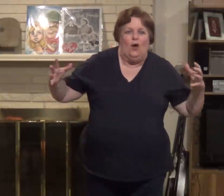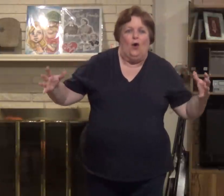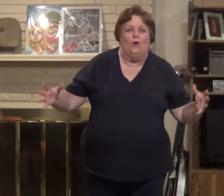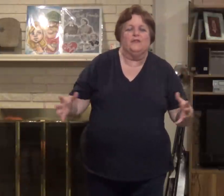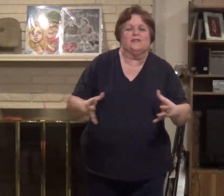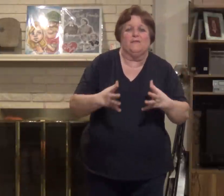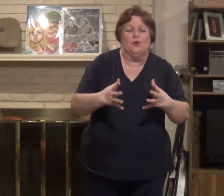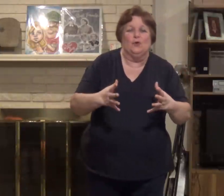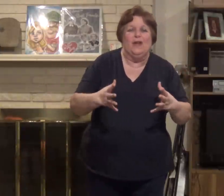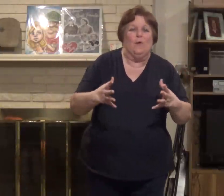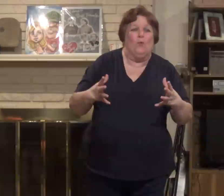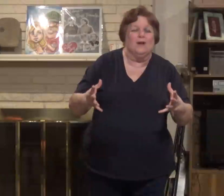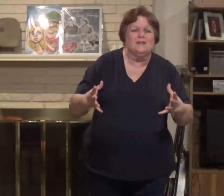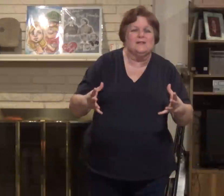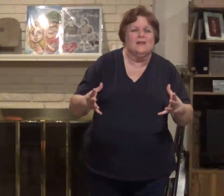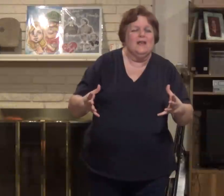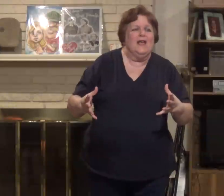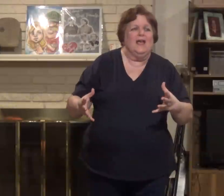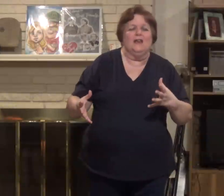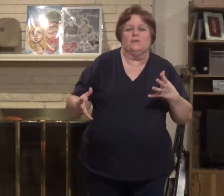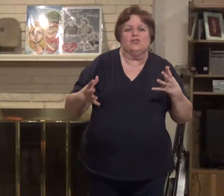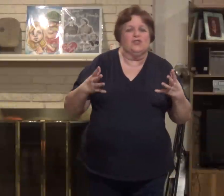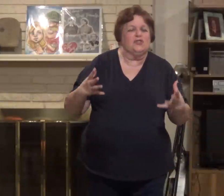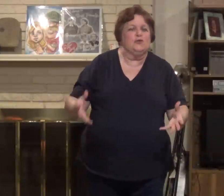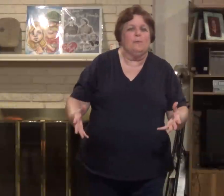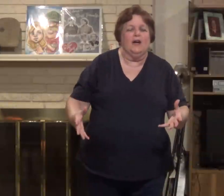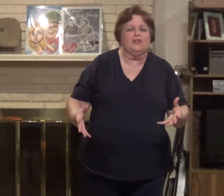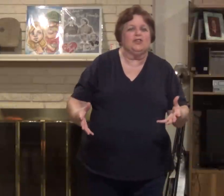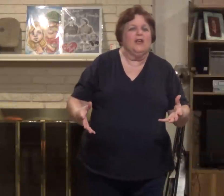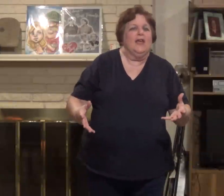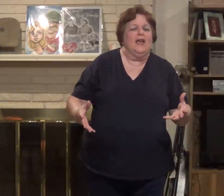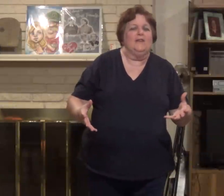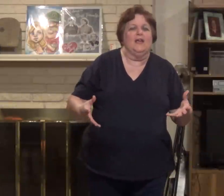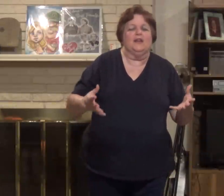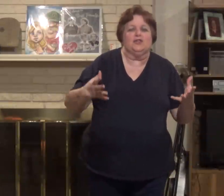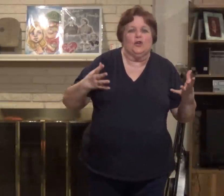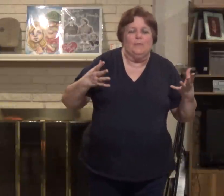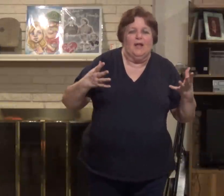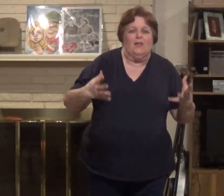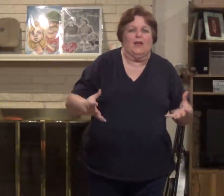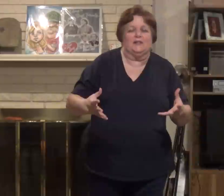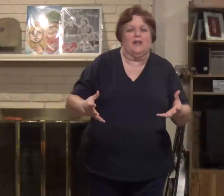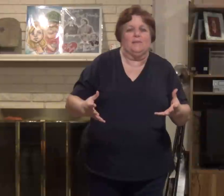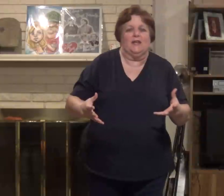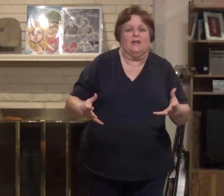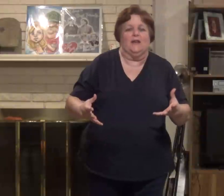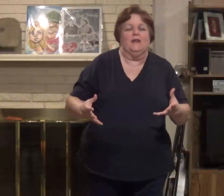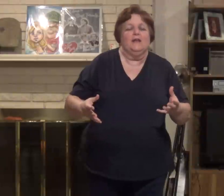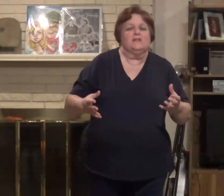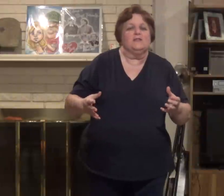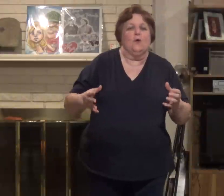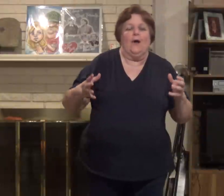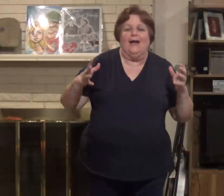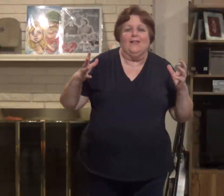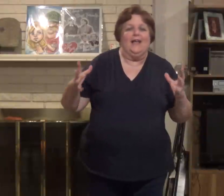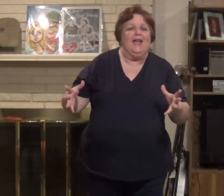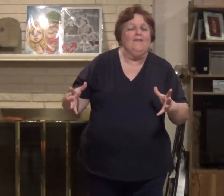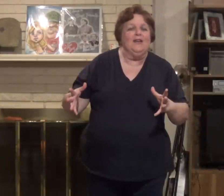all this food at once, and it was just too much, and then it took me a lot of time to eat it. So I like having an